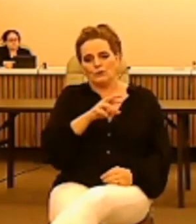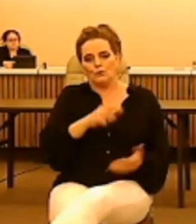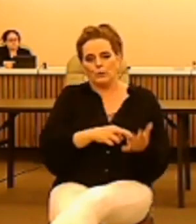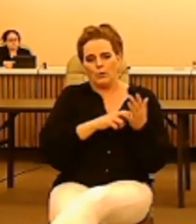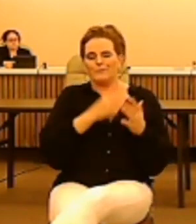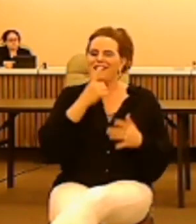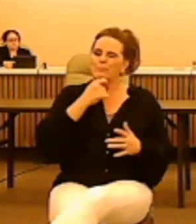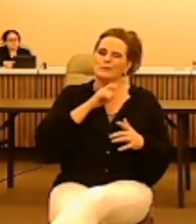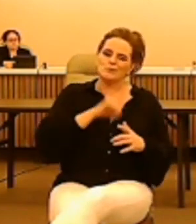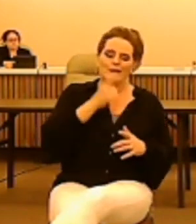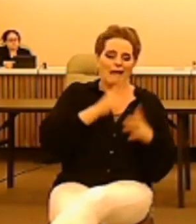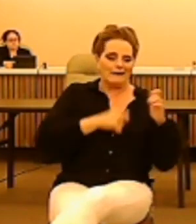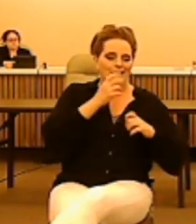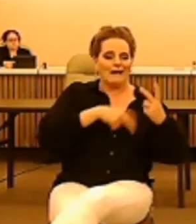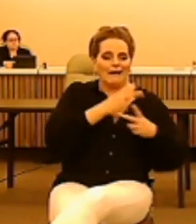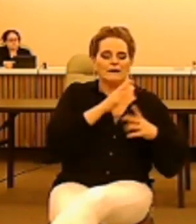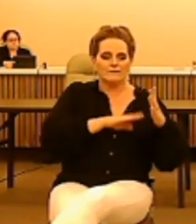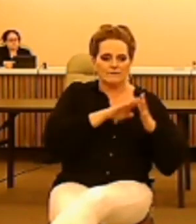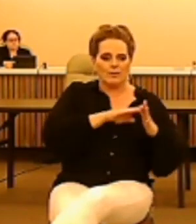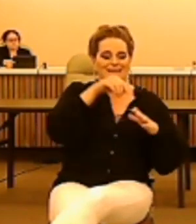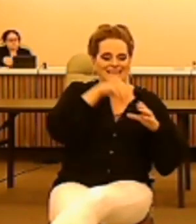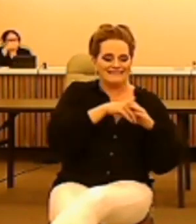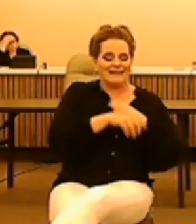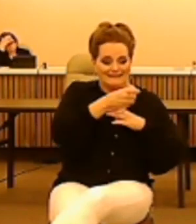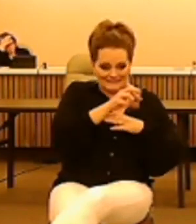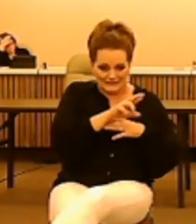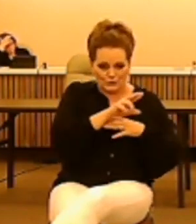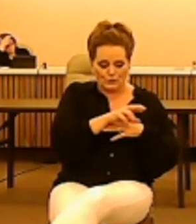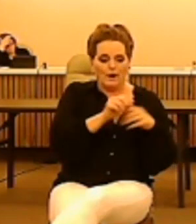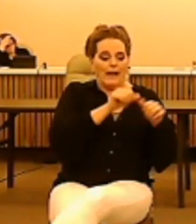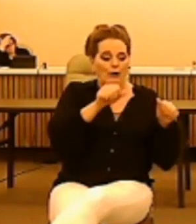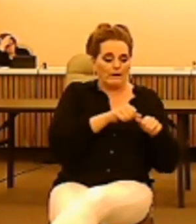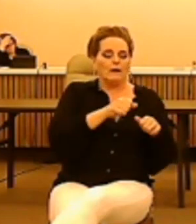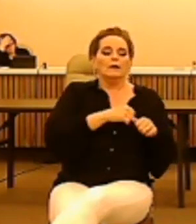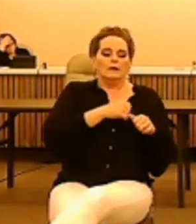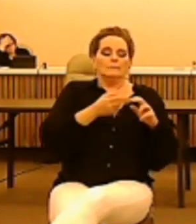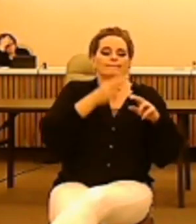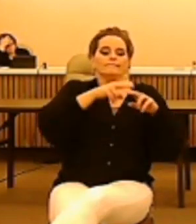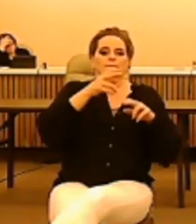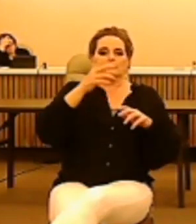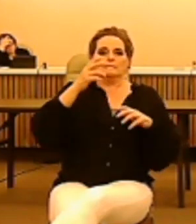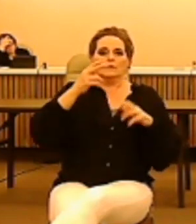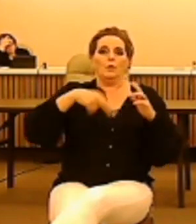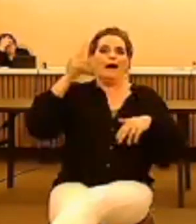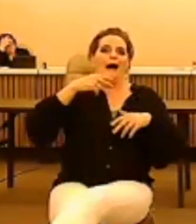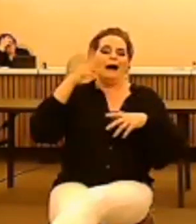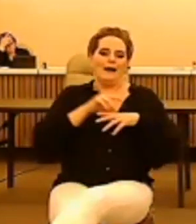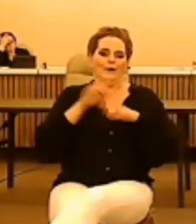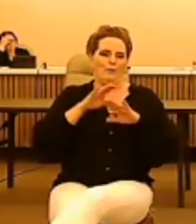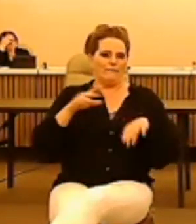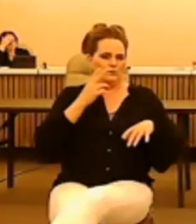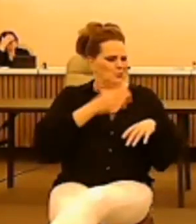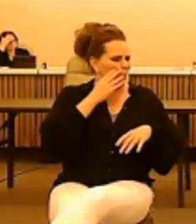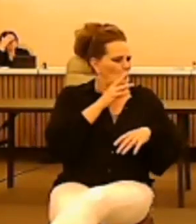sure any development inside the seeker automatically bumps up to a higher level of action. Do you know that, Don?